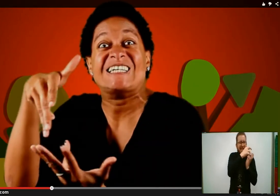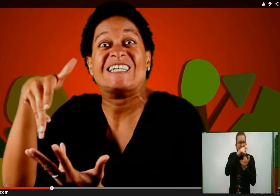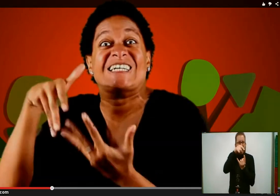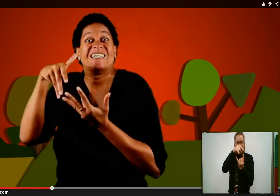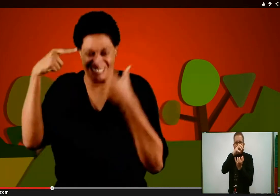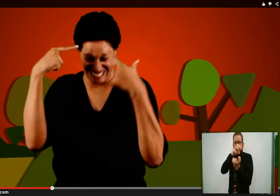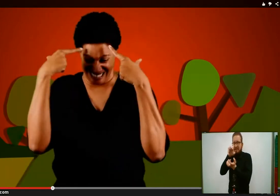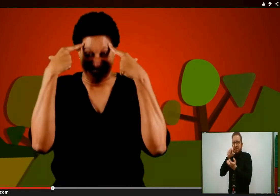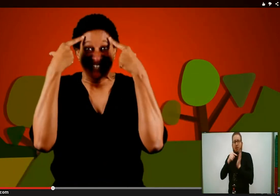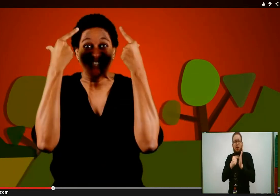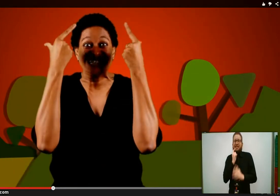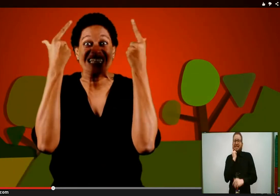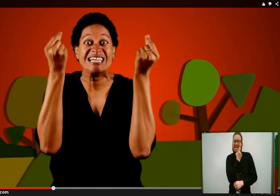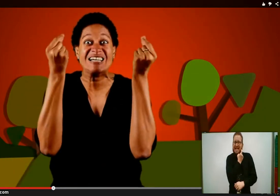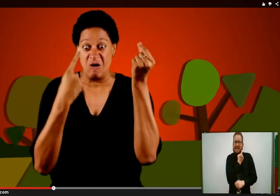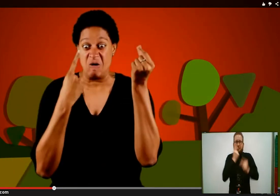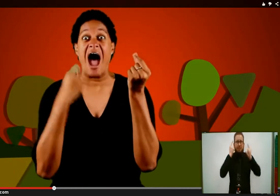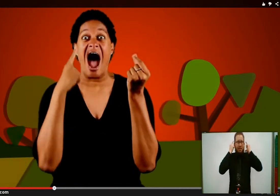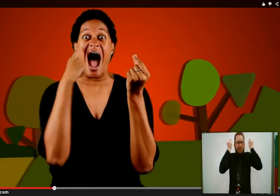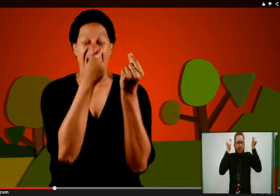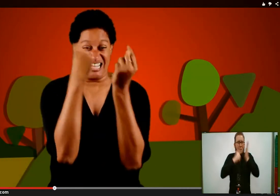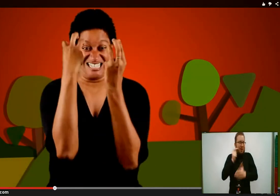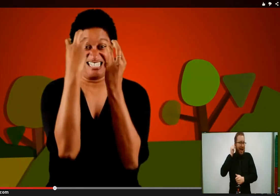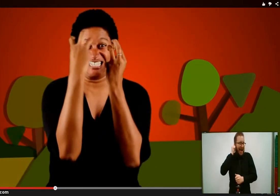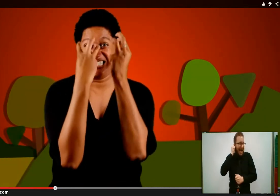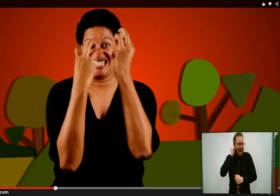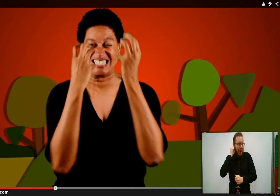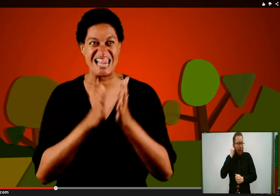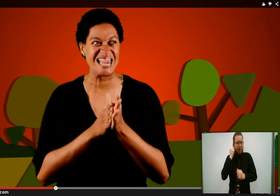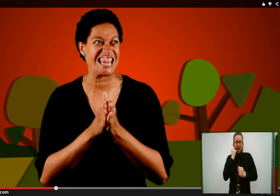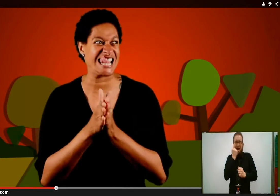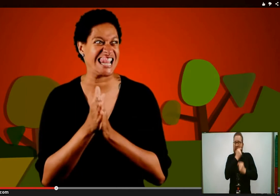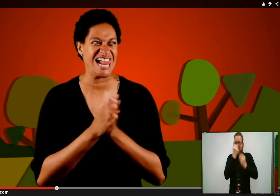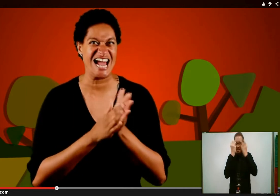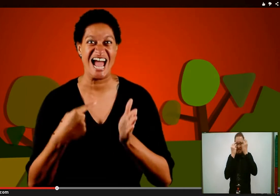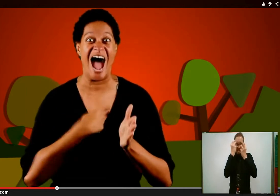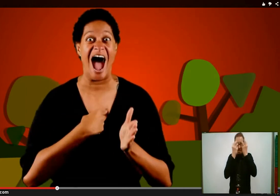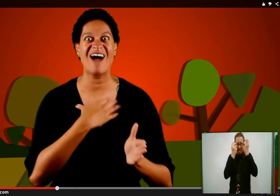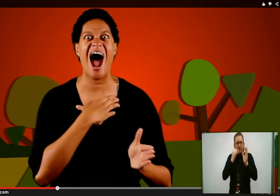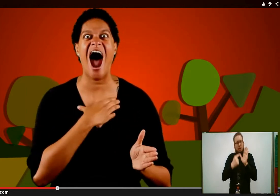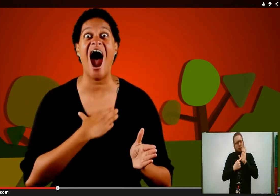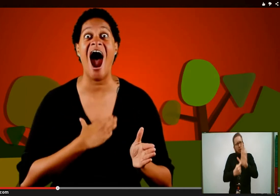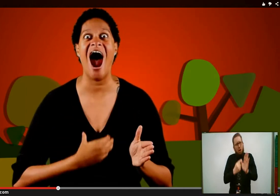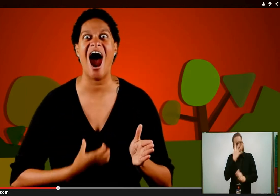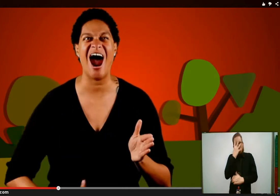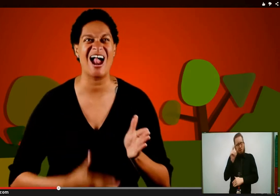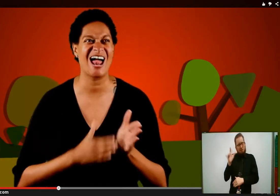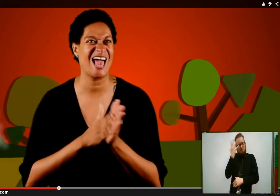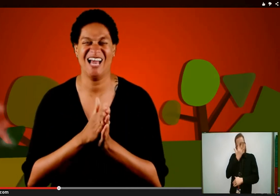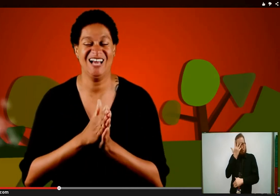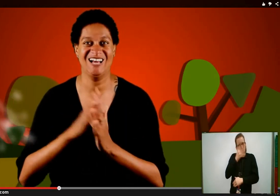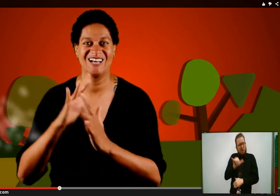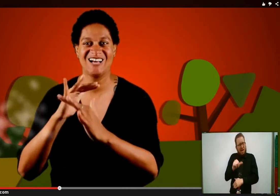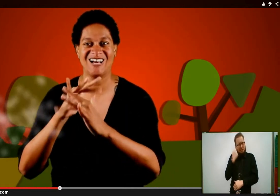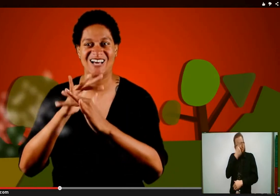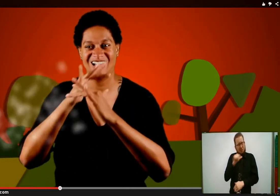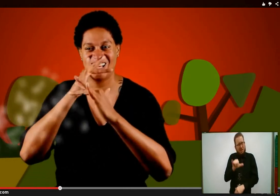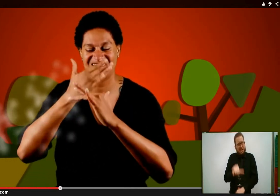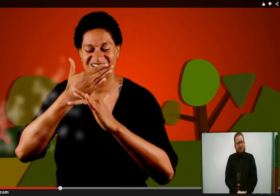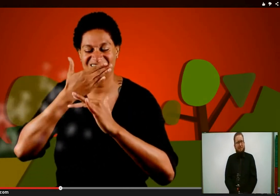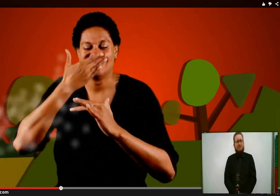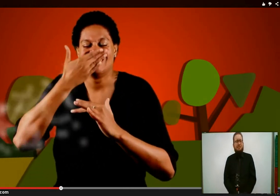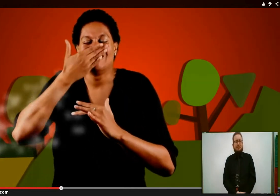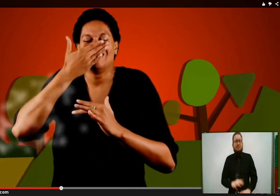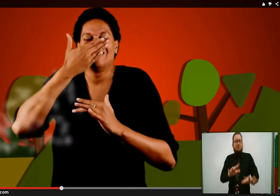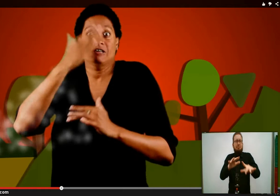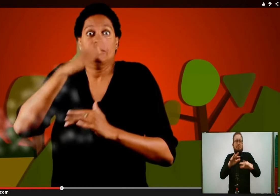Facial expression, that's the wolf's teeth. She uses her hands like that to show the teeth, the ears, the eyes, kind of like googly eyes, and